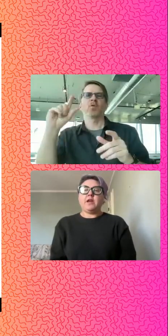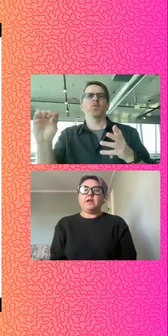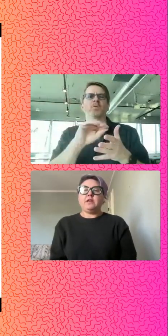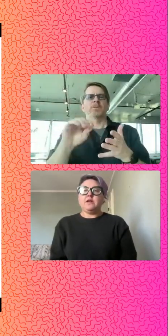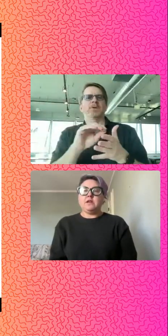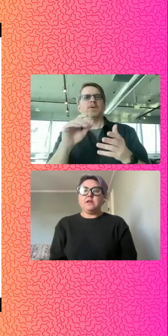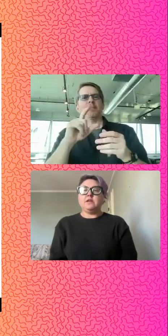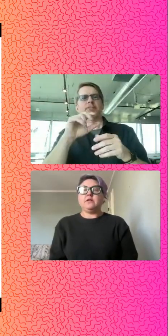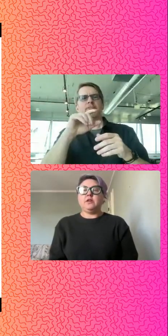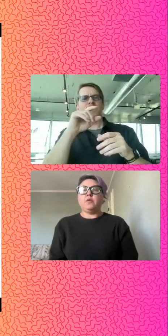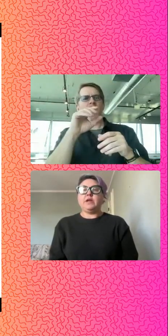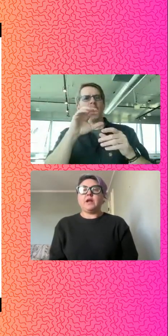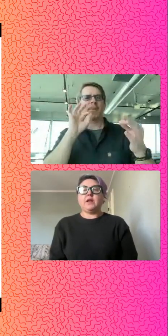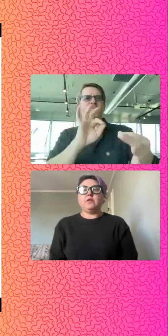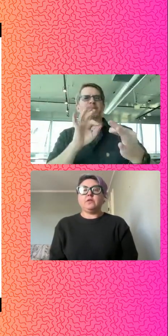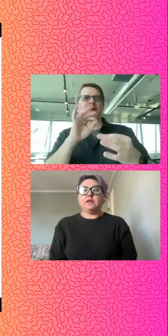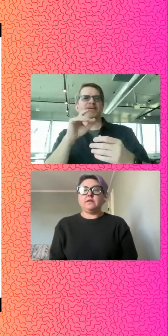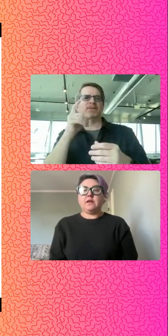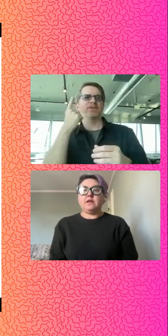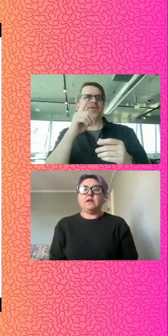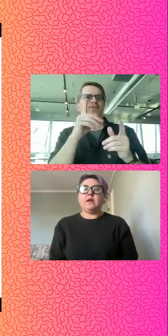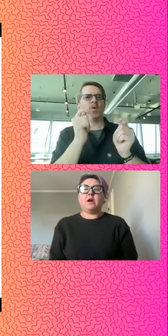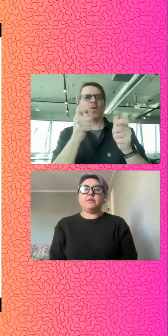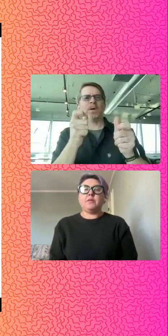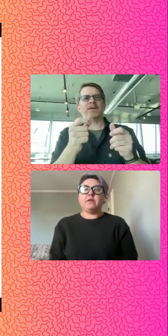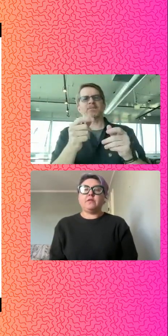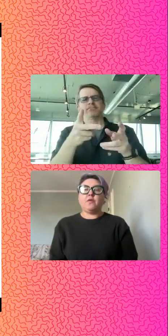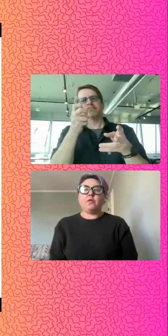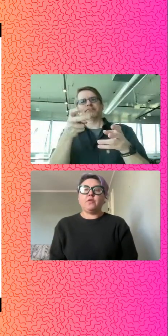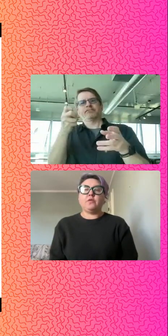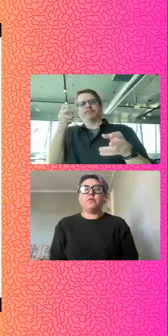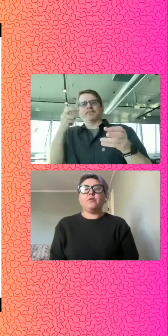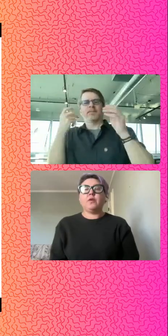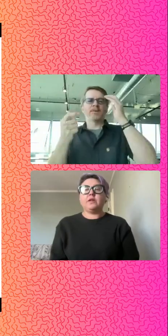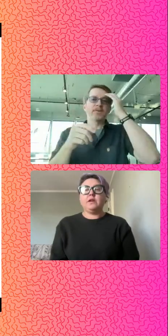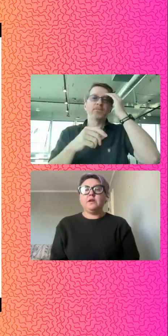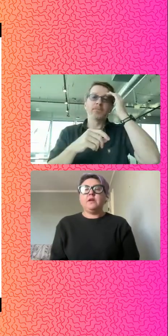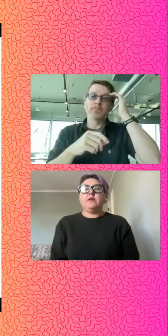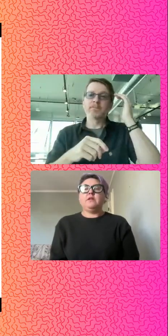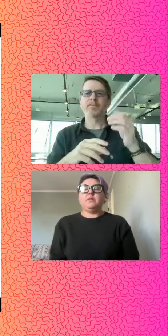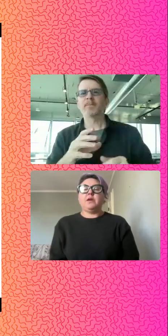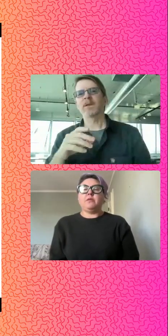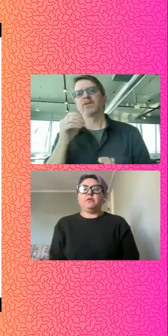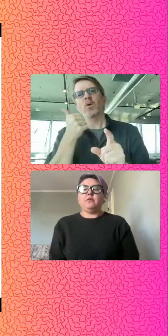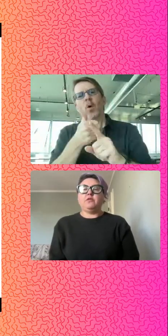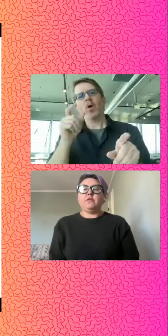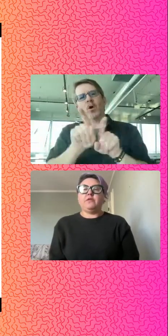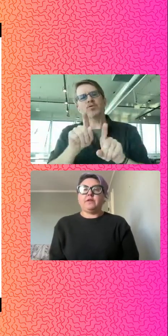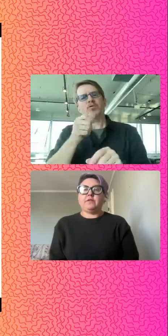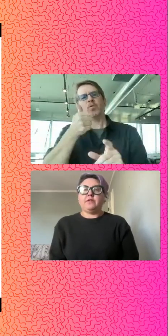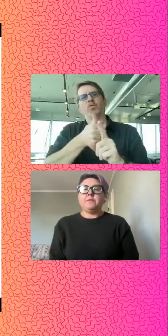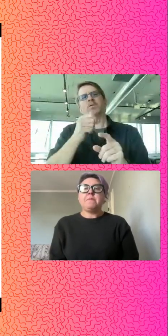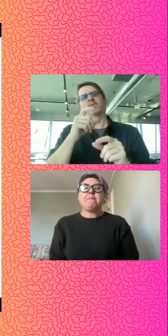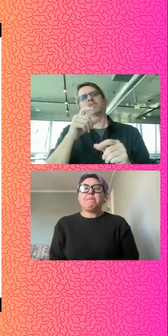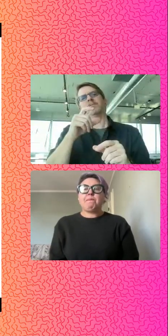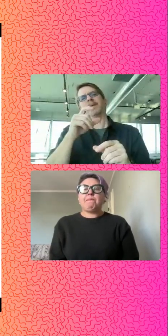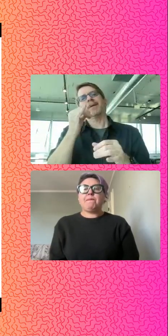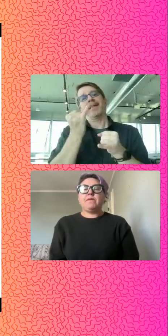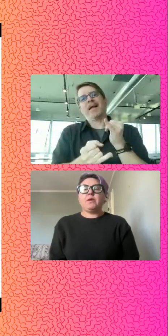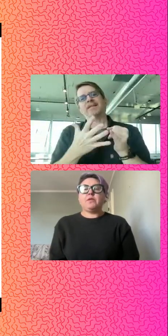letter A, E, we could add those things in and optimize for those quickly to be able to retrieve